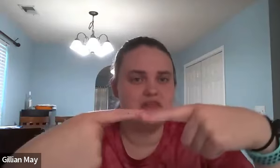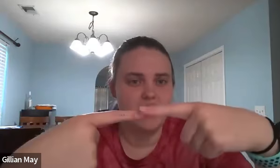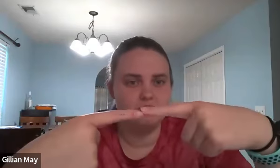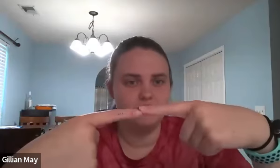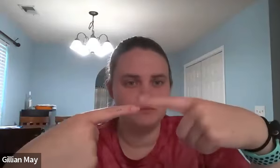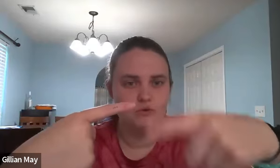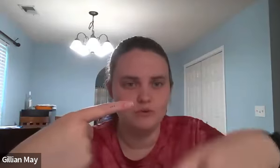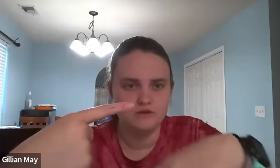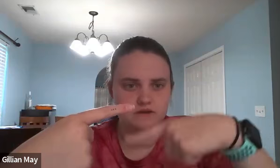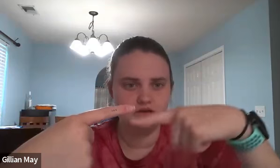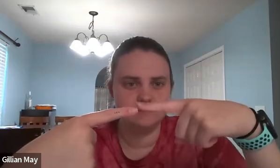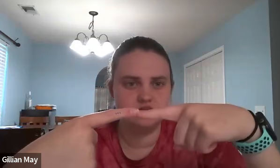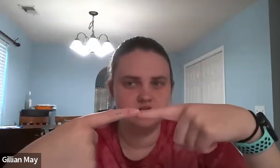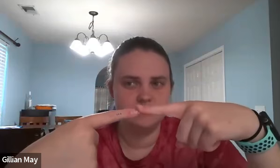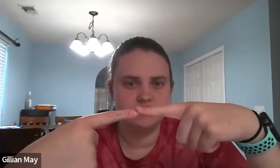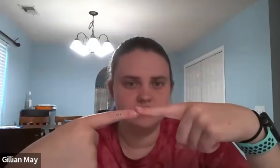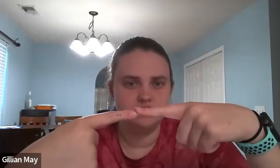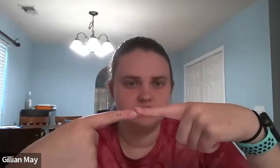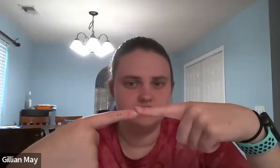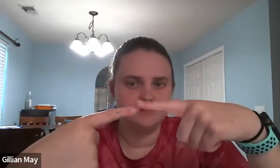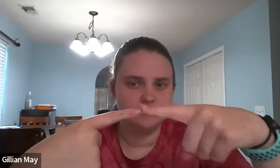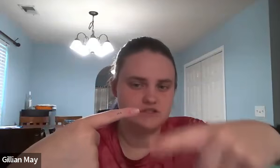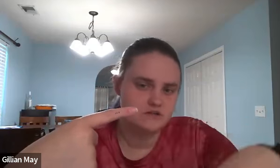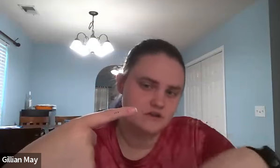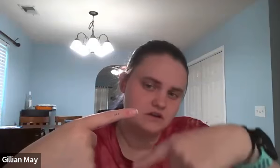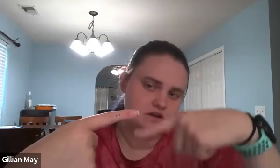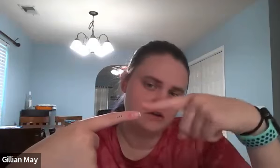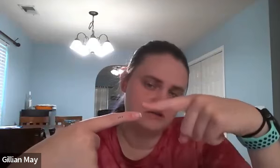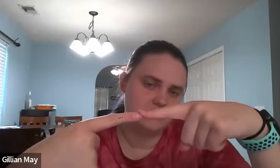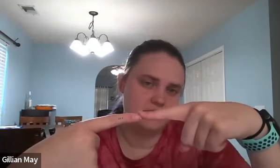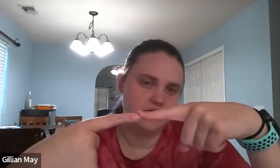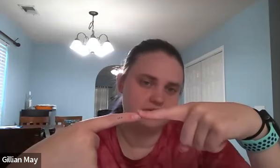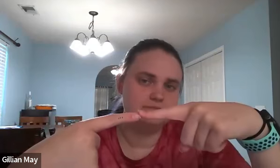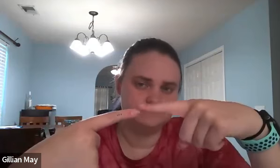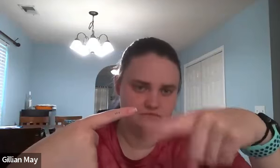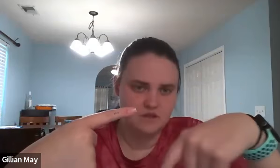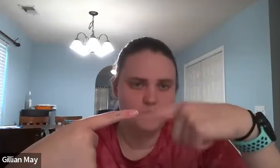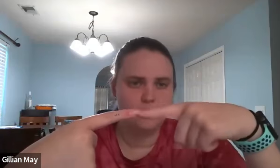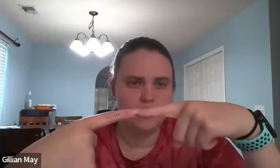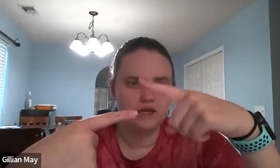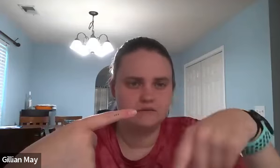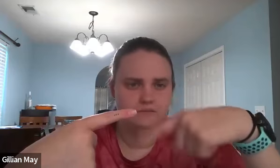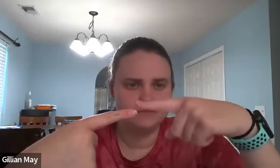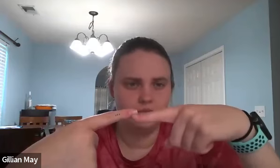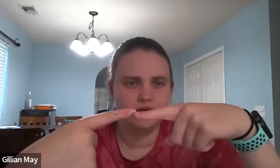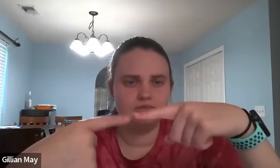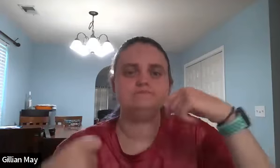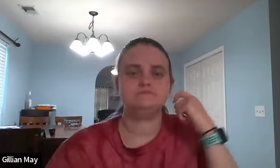that, but with your pointer fingers. So you're going to start there and you're going to go down and come back. Mm-hmm. When.